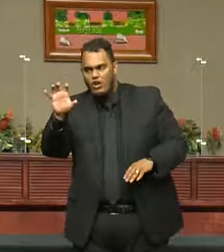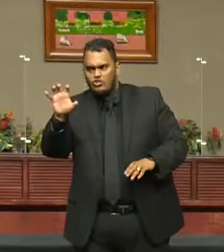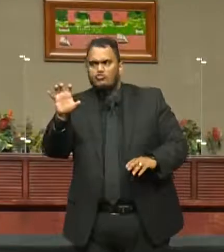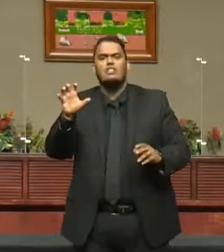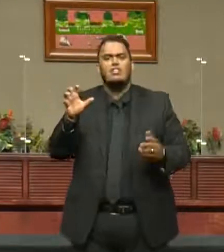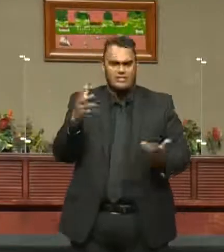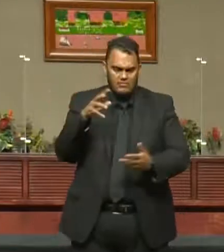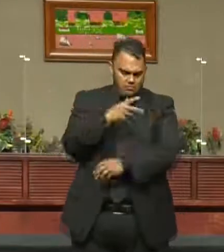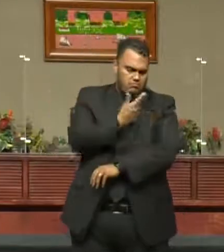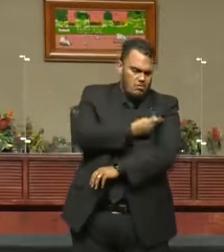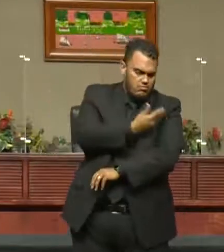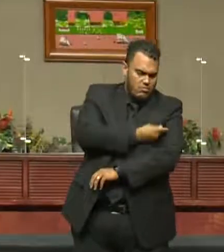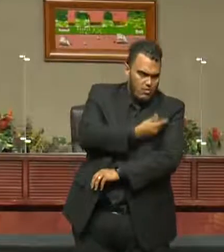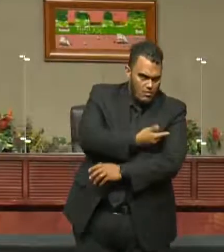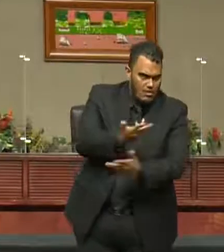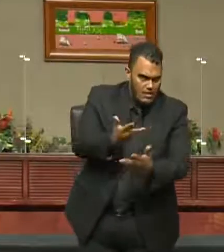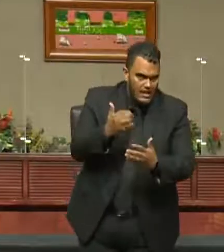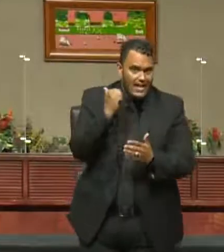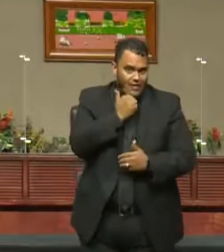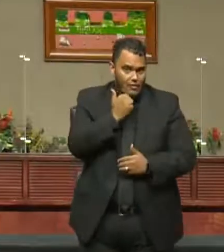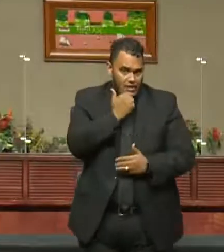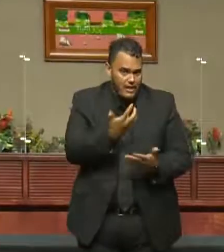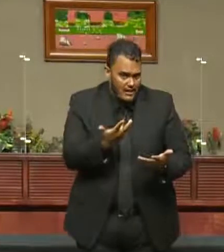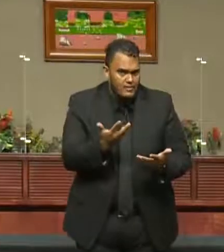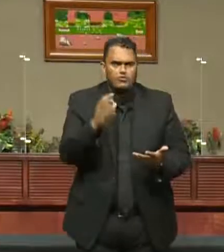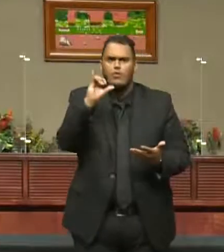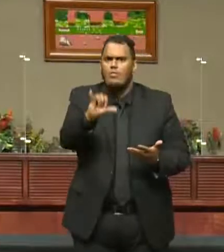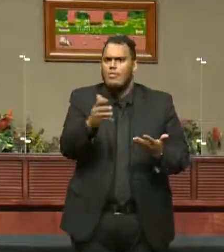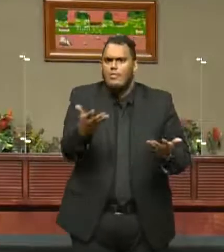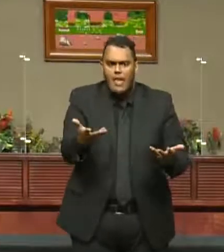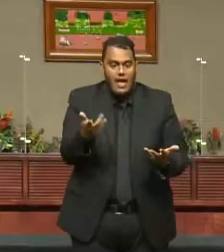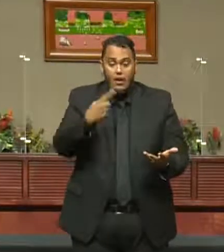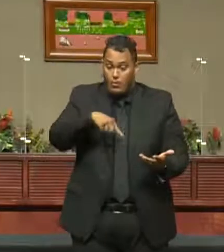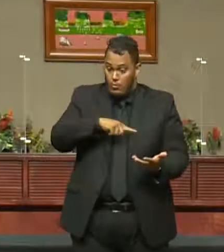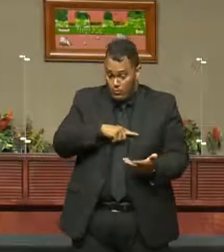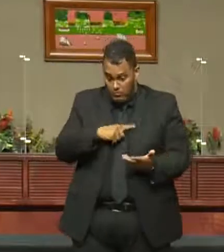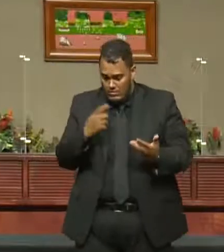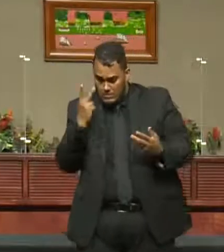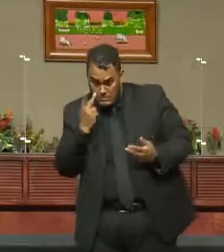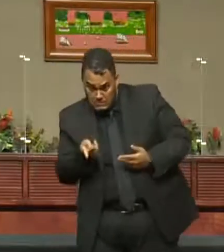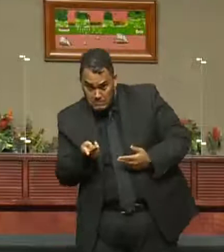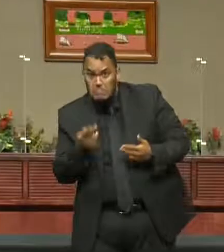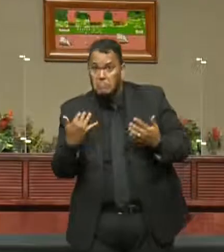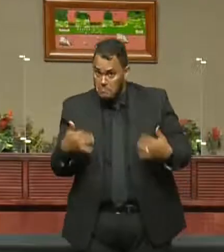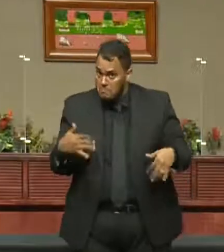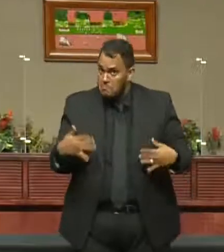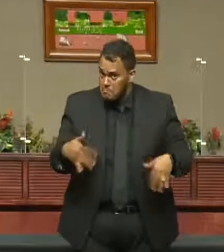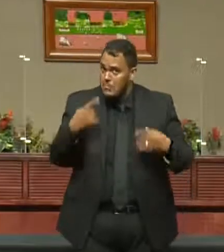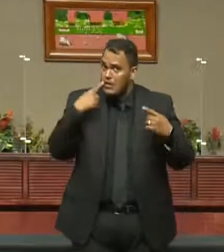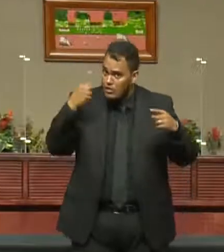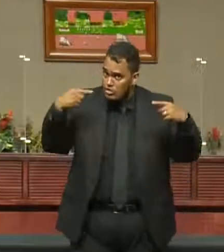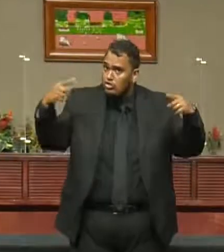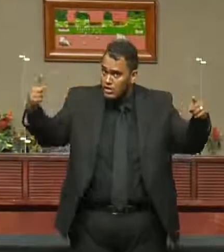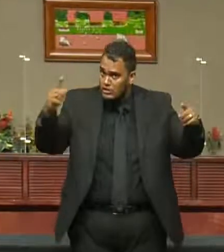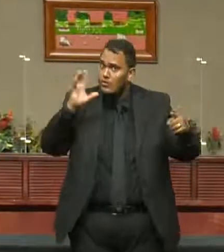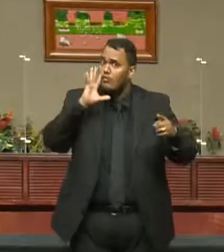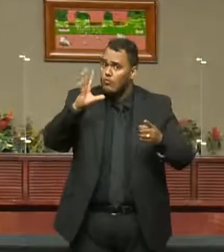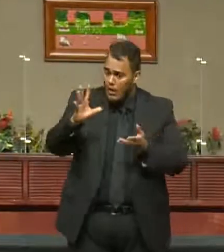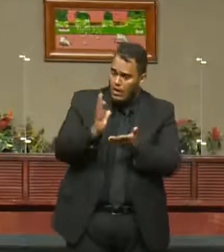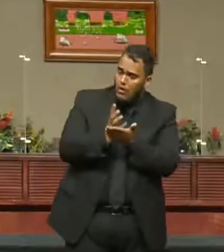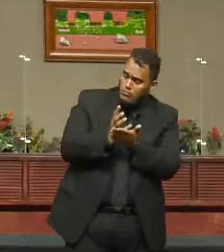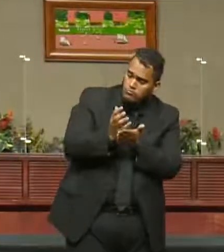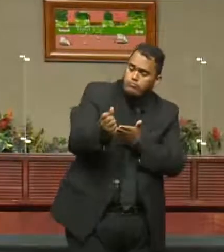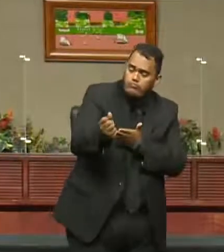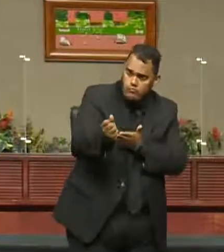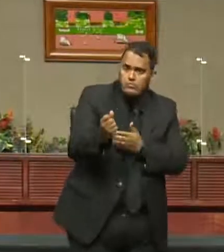the preliminary indication is that they were successful. They were going to likely use the majority of the doses made